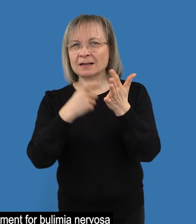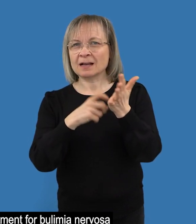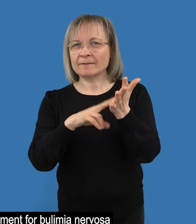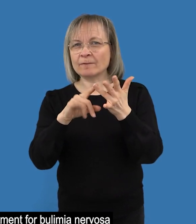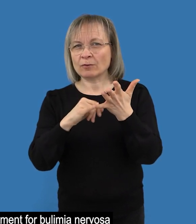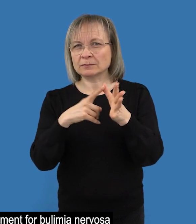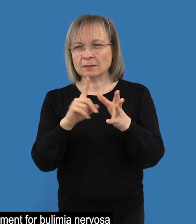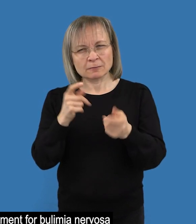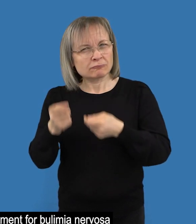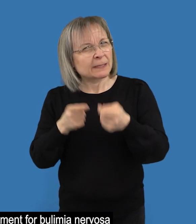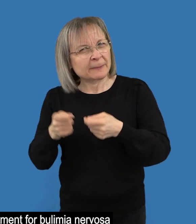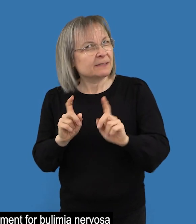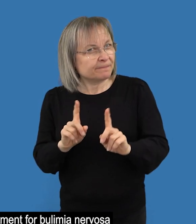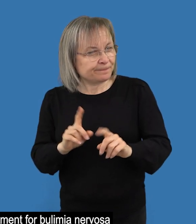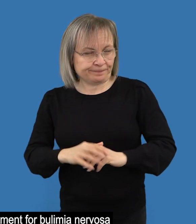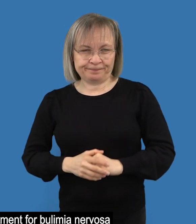Treatment for bulimia nervosa.